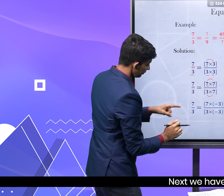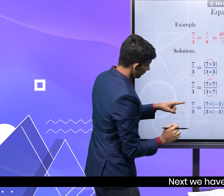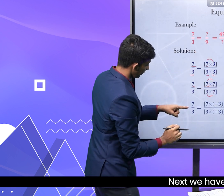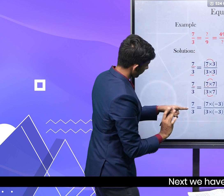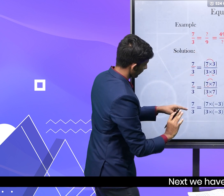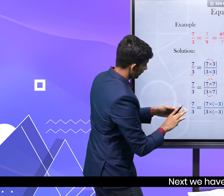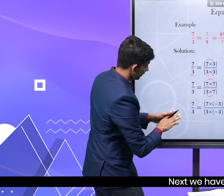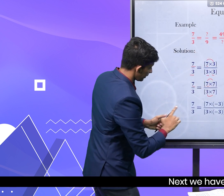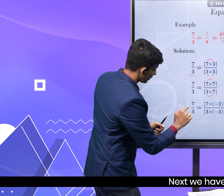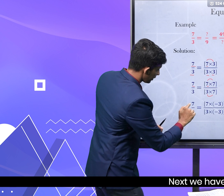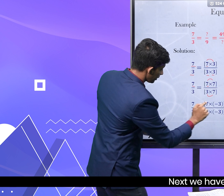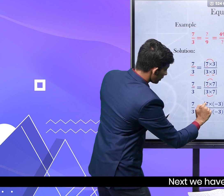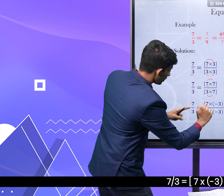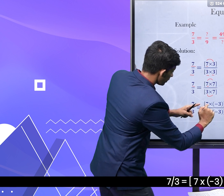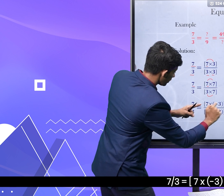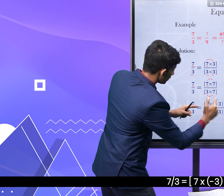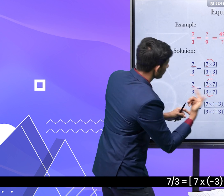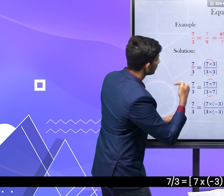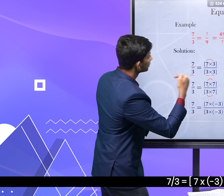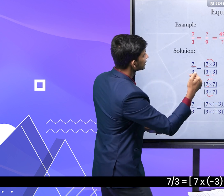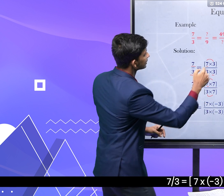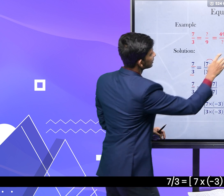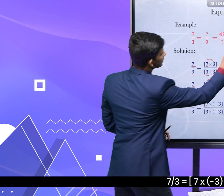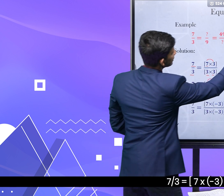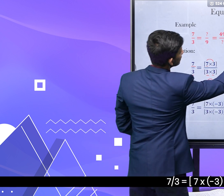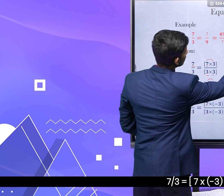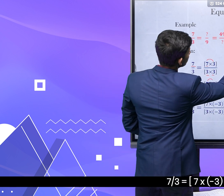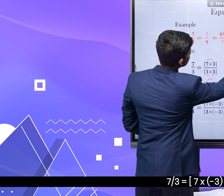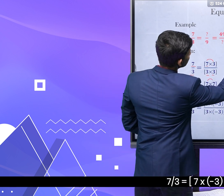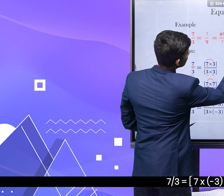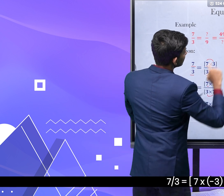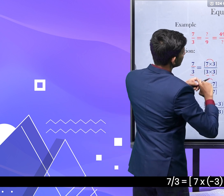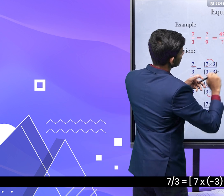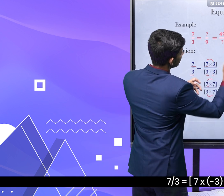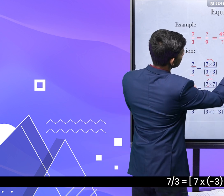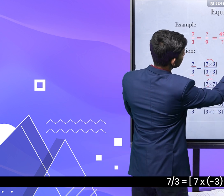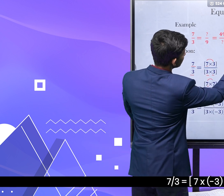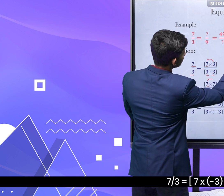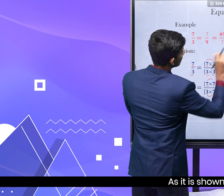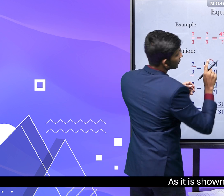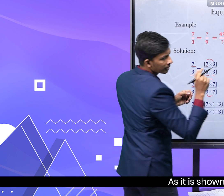Next, we have 7 by 3 is equal to 7 into minus 3, as it is